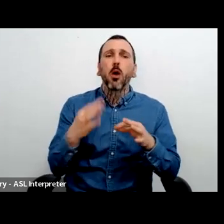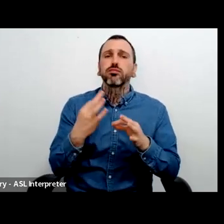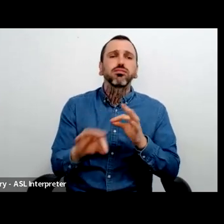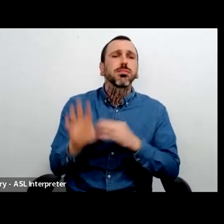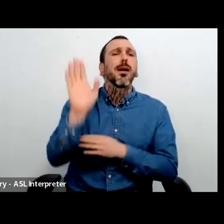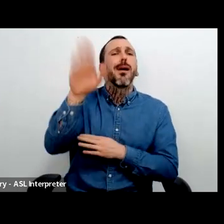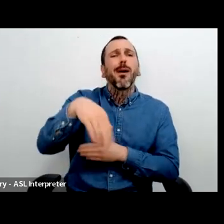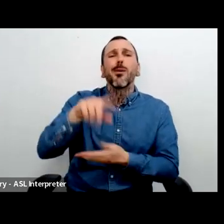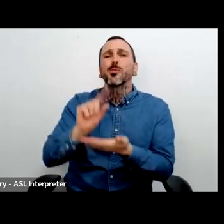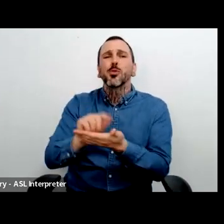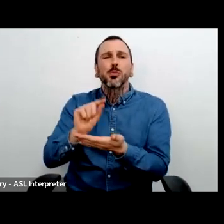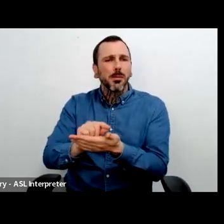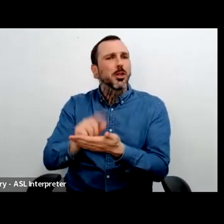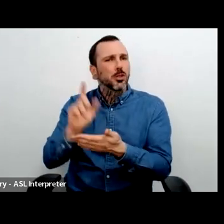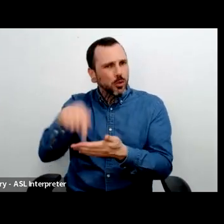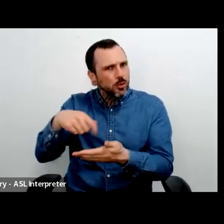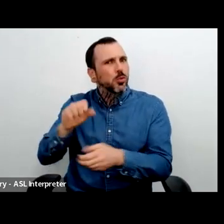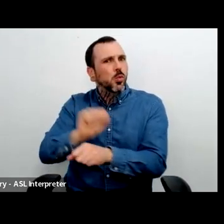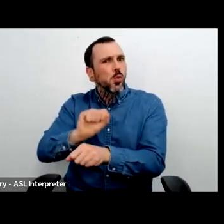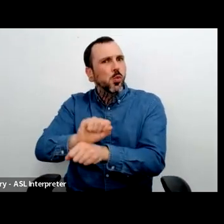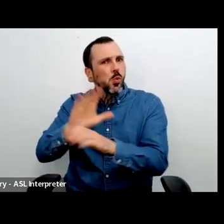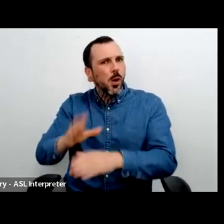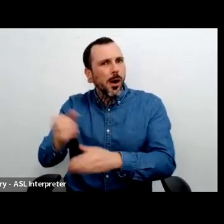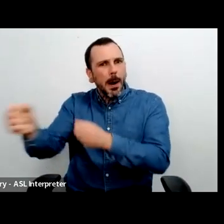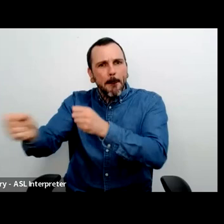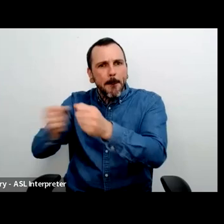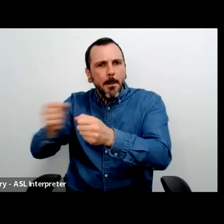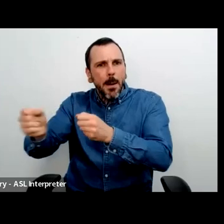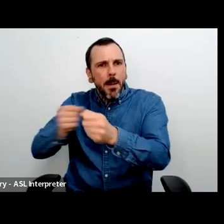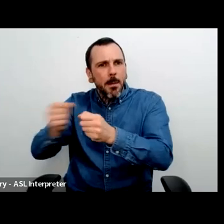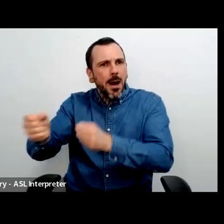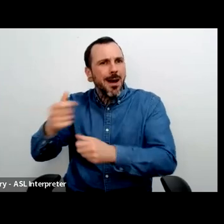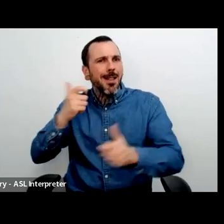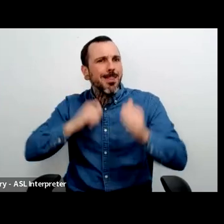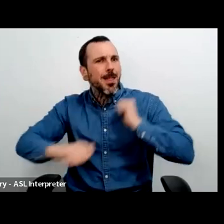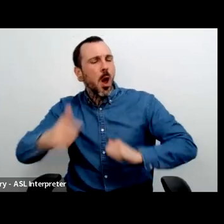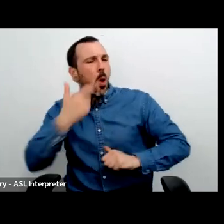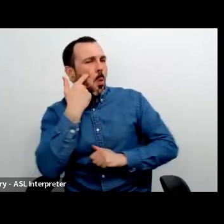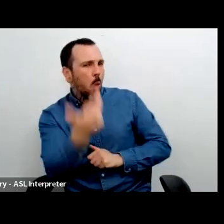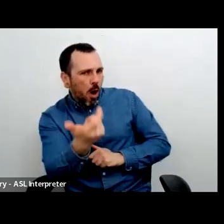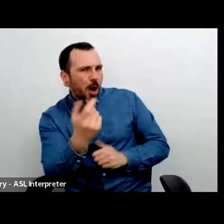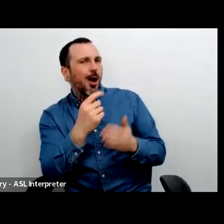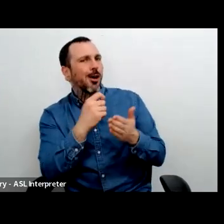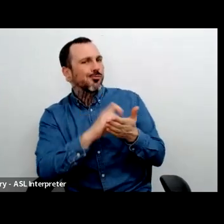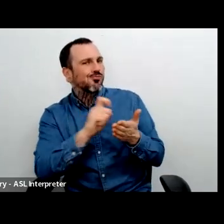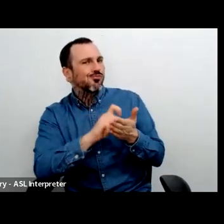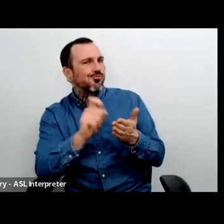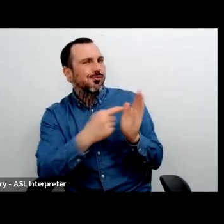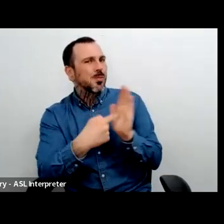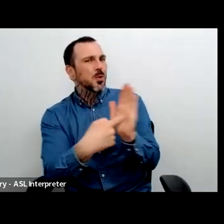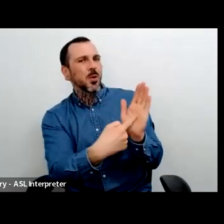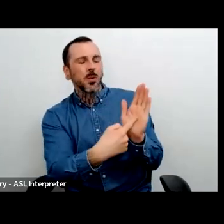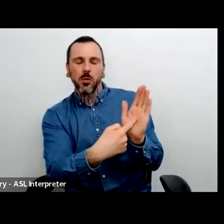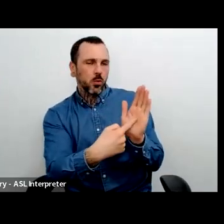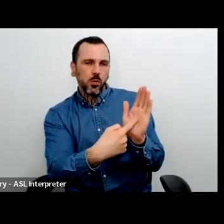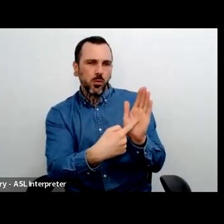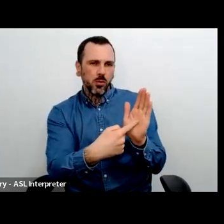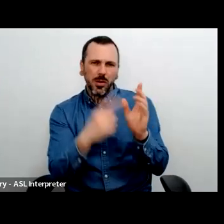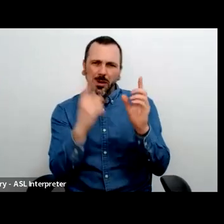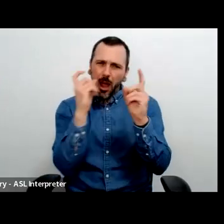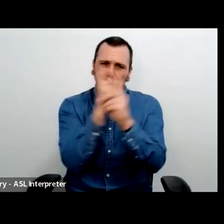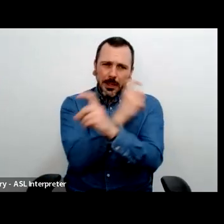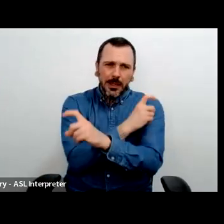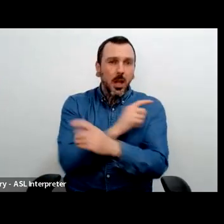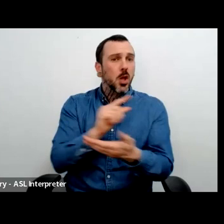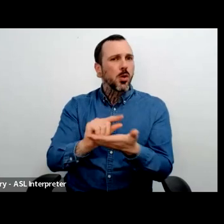It's actually what is the role that a theater, what is the role that a newspaper, what is the role